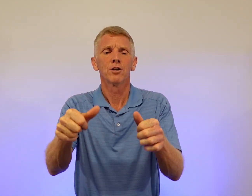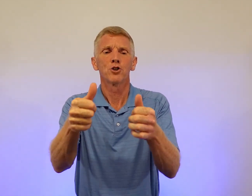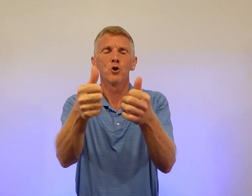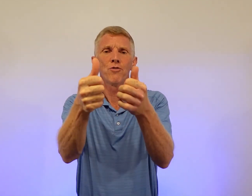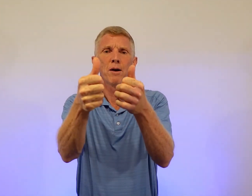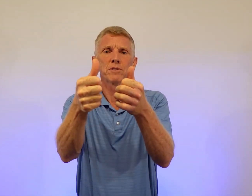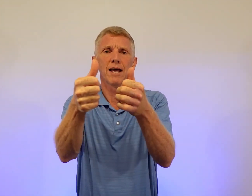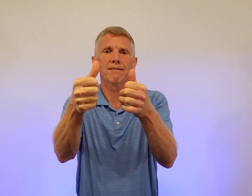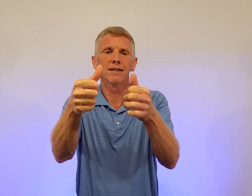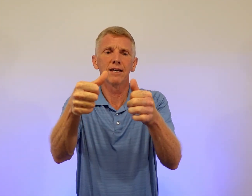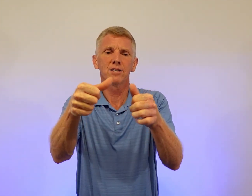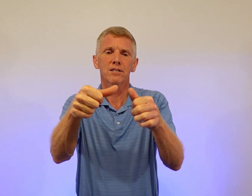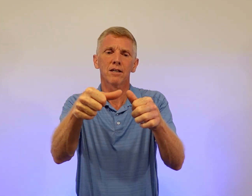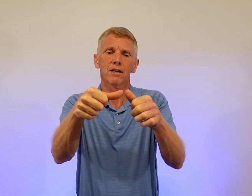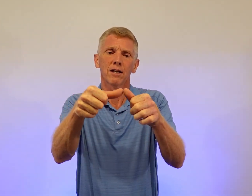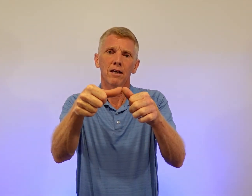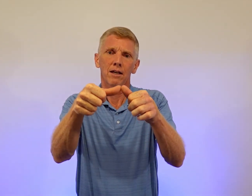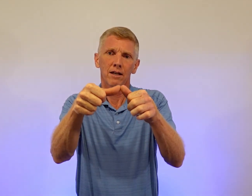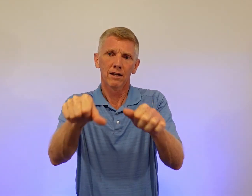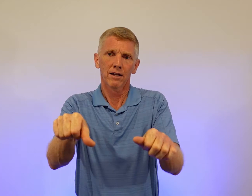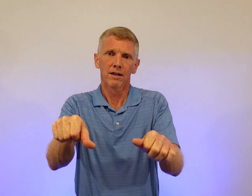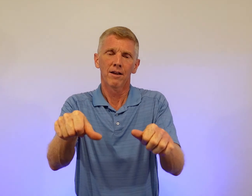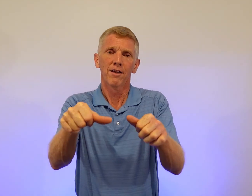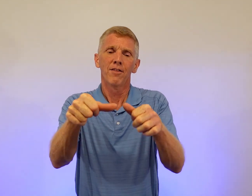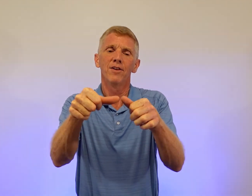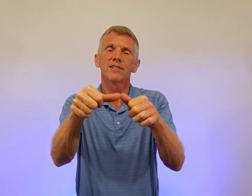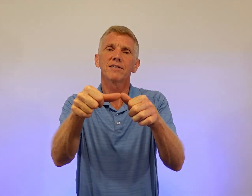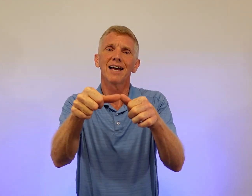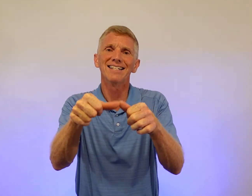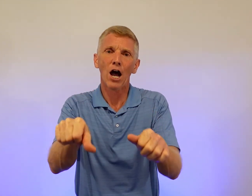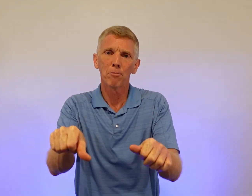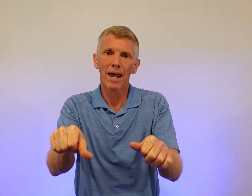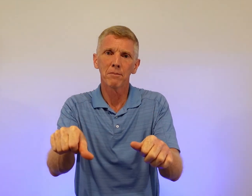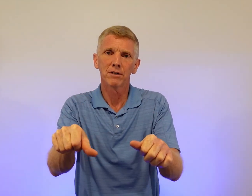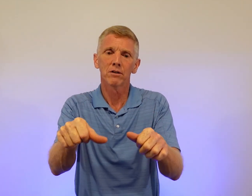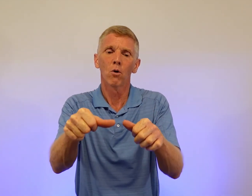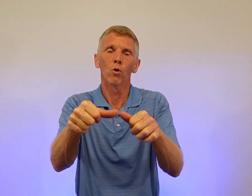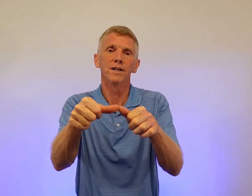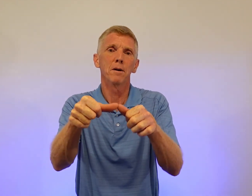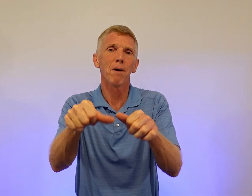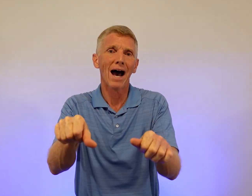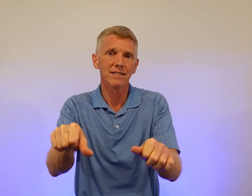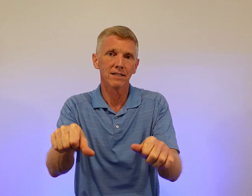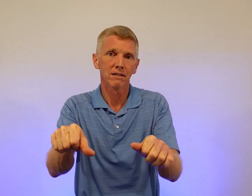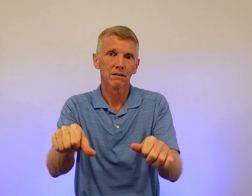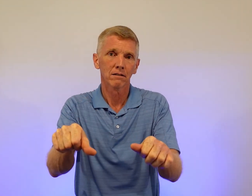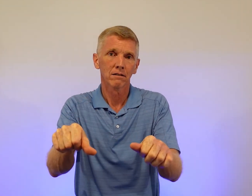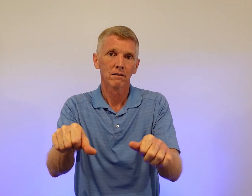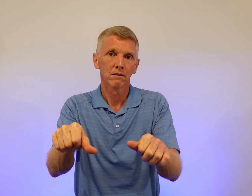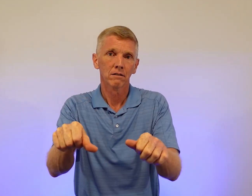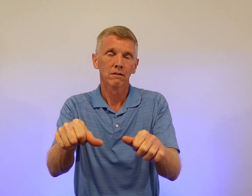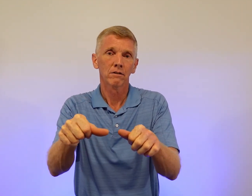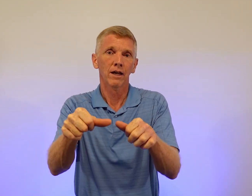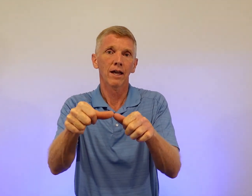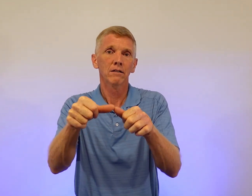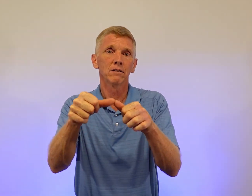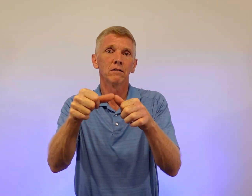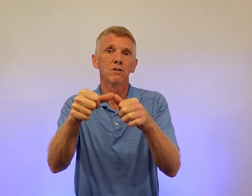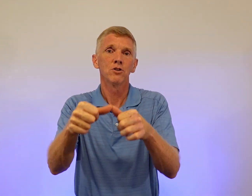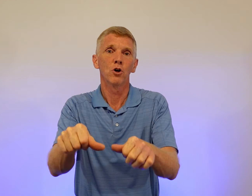2 thumbs like this. This is a down payment or a deposit. Okay, so